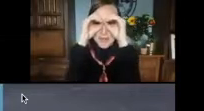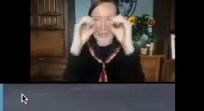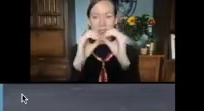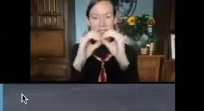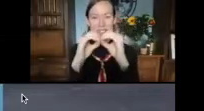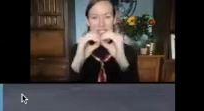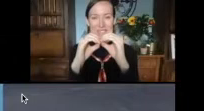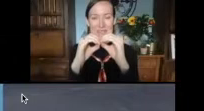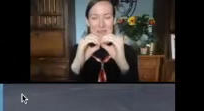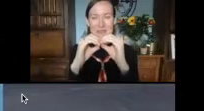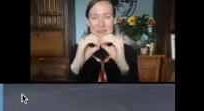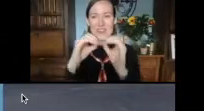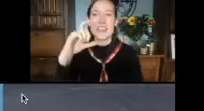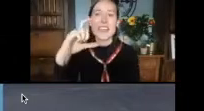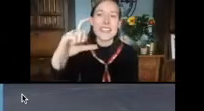remember binoculars.